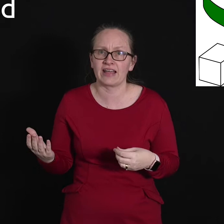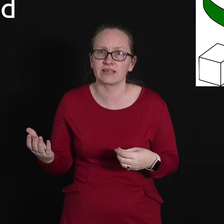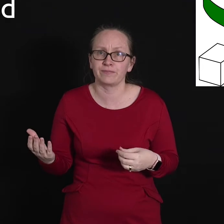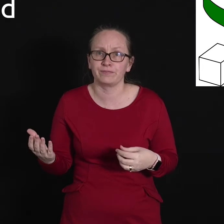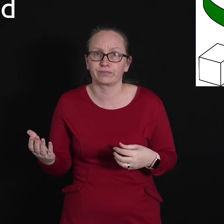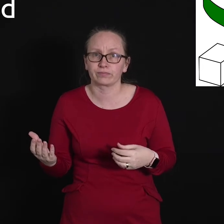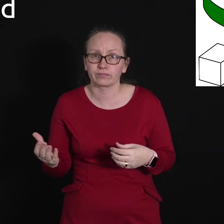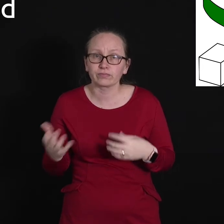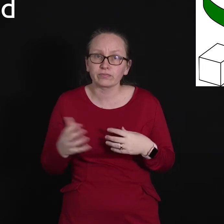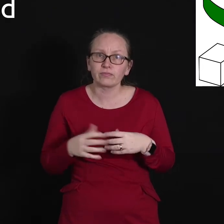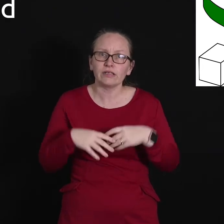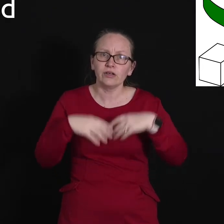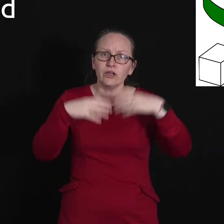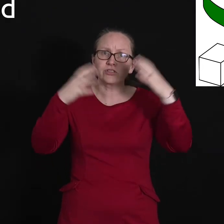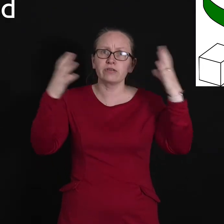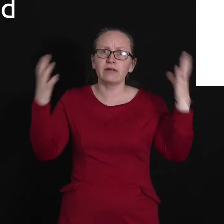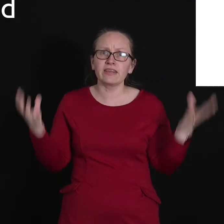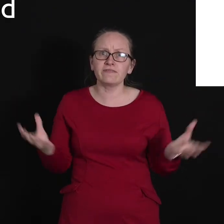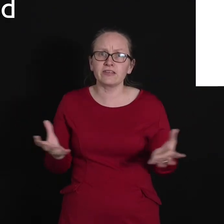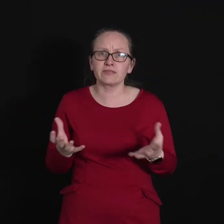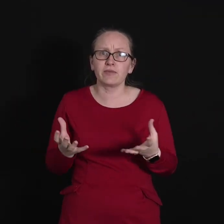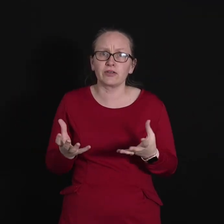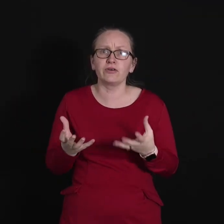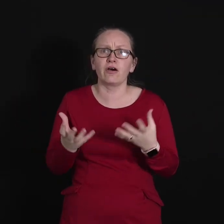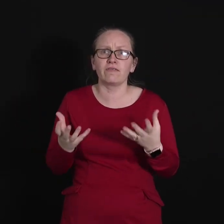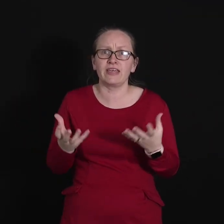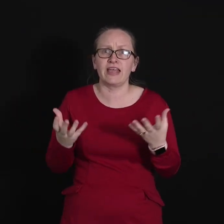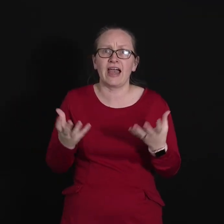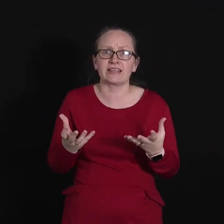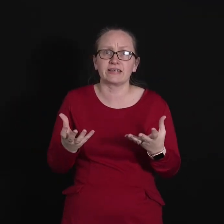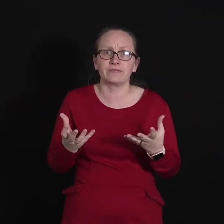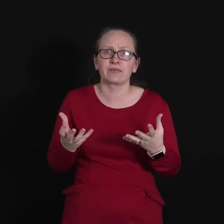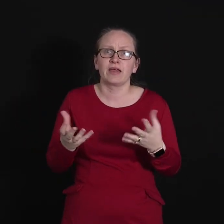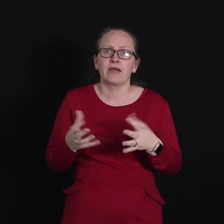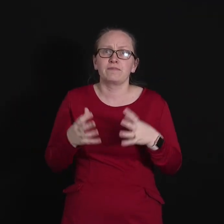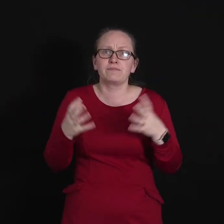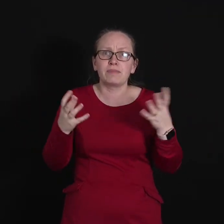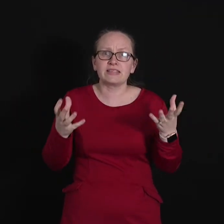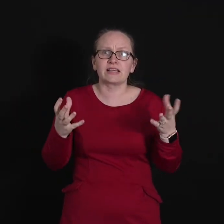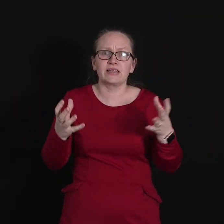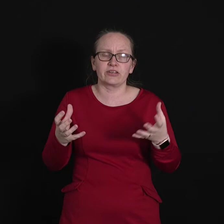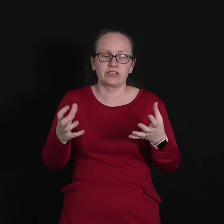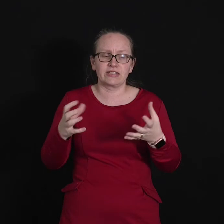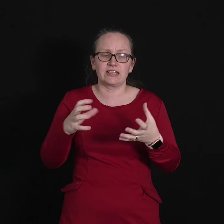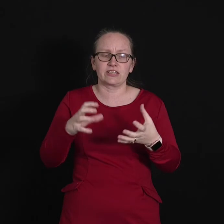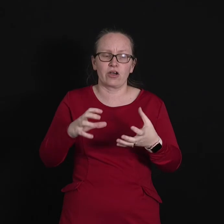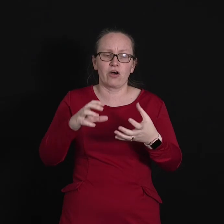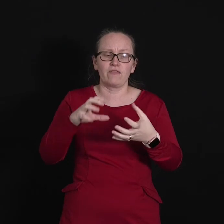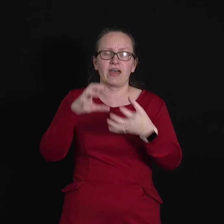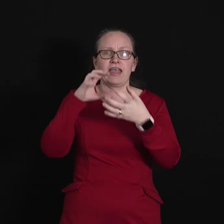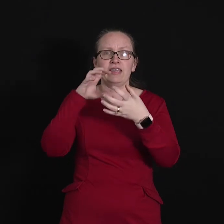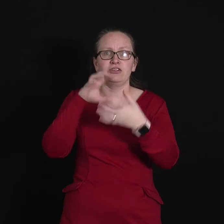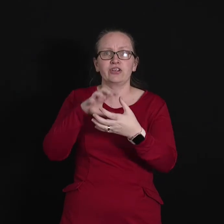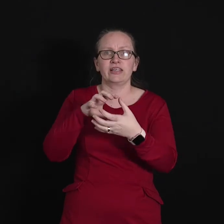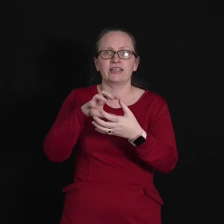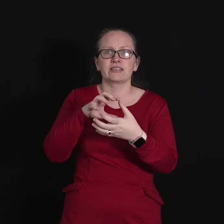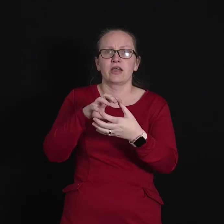atom. So Rutherford's model of the atom basically consists of a nucleus